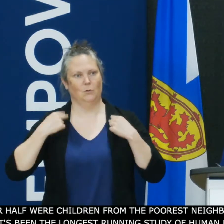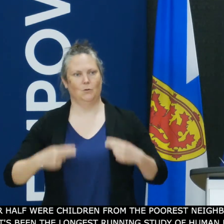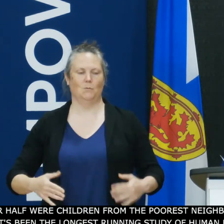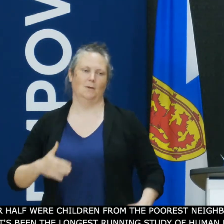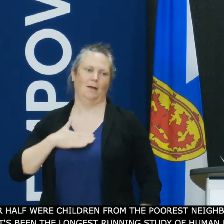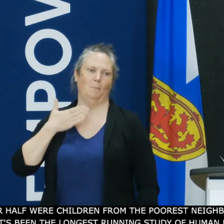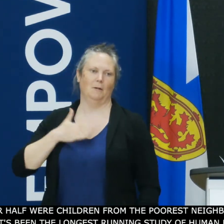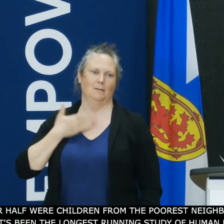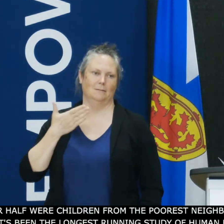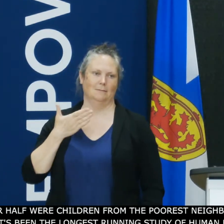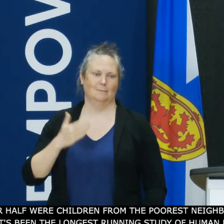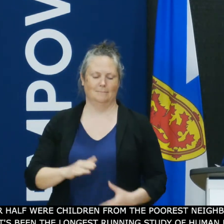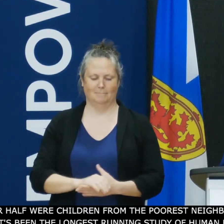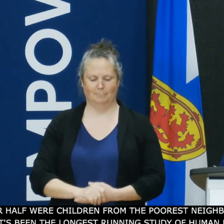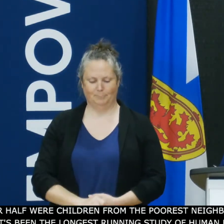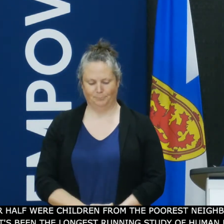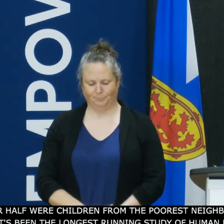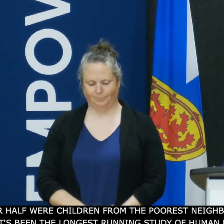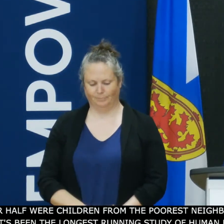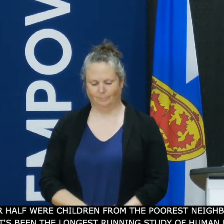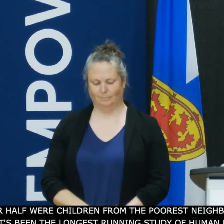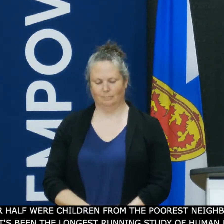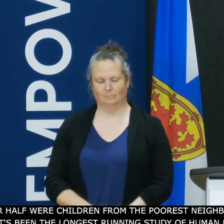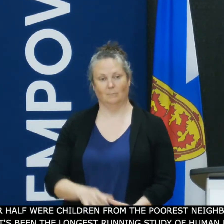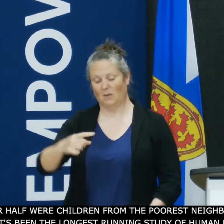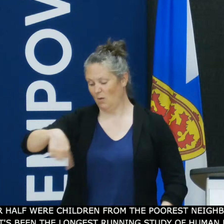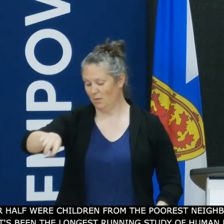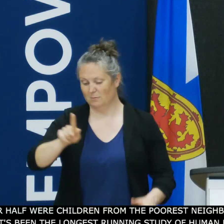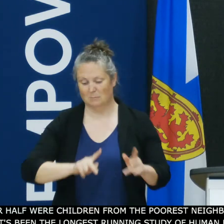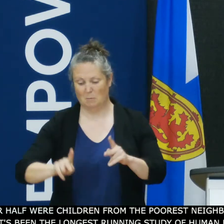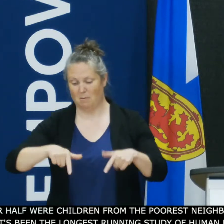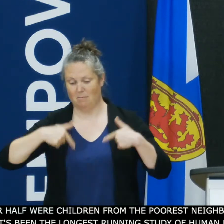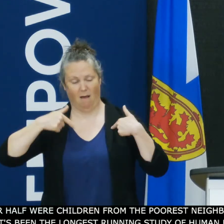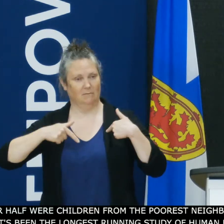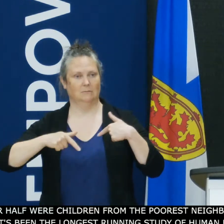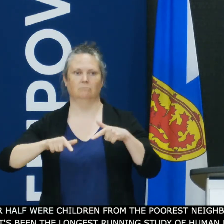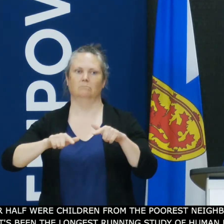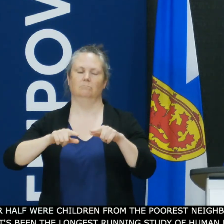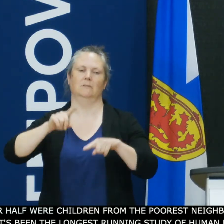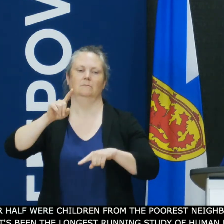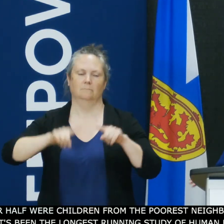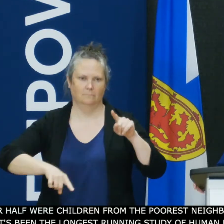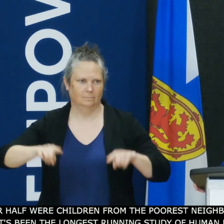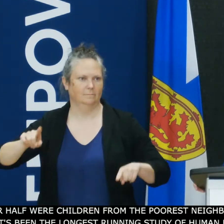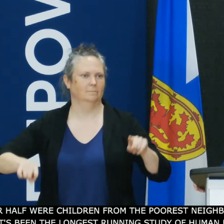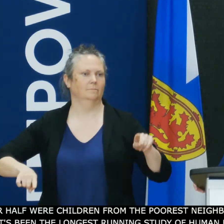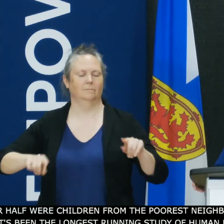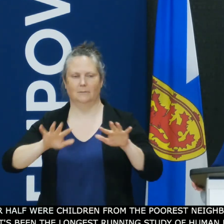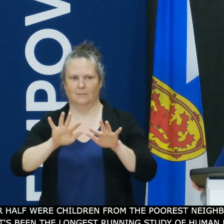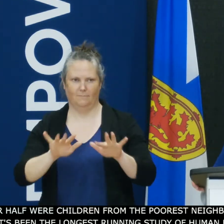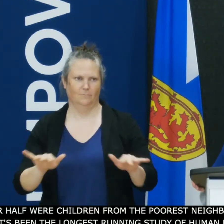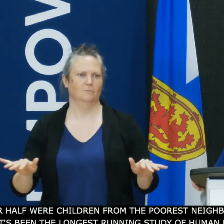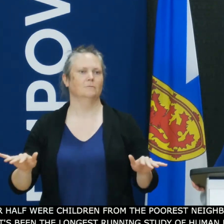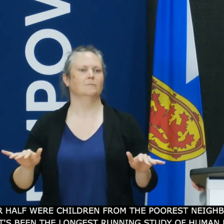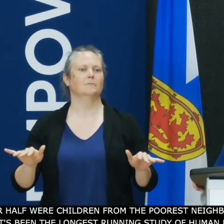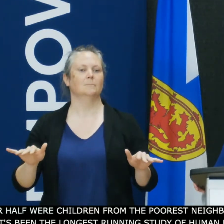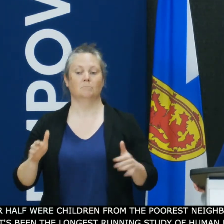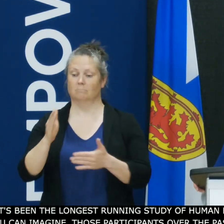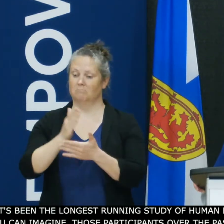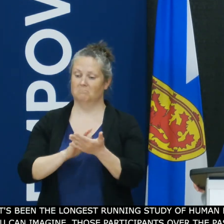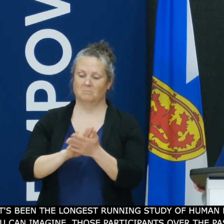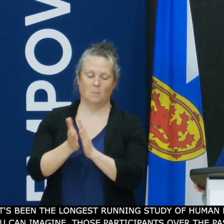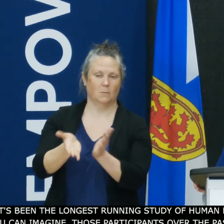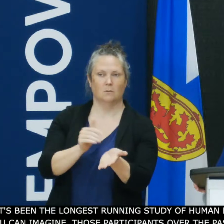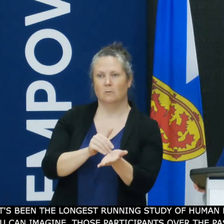those participants over the past 86 years have lived very different lives. Some went on to become doctors